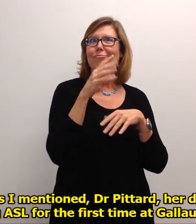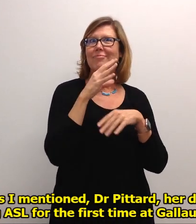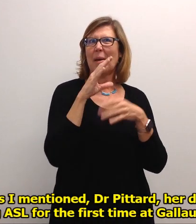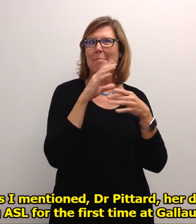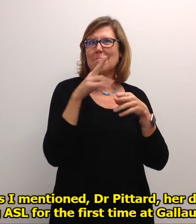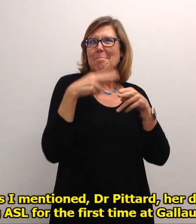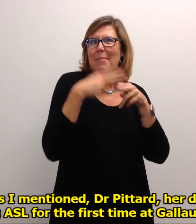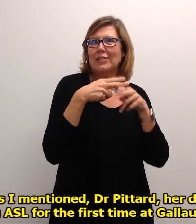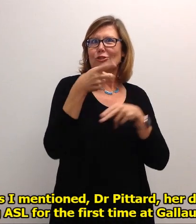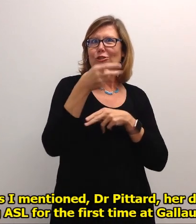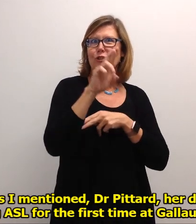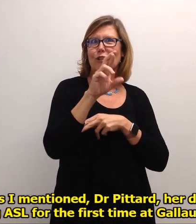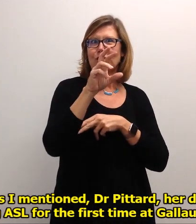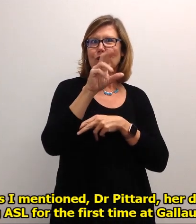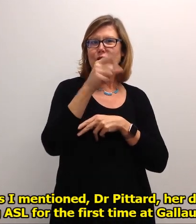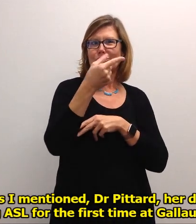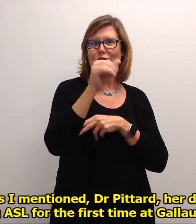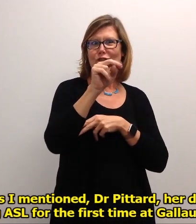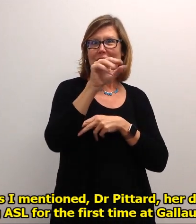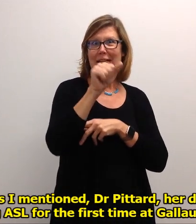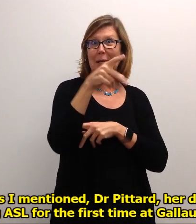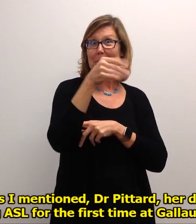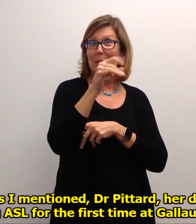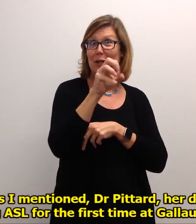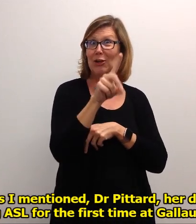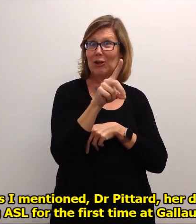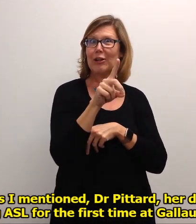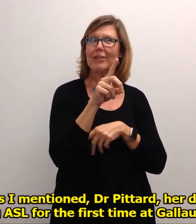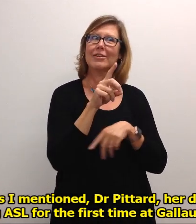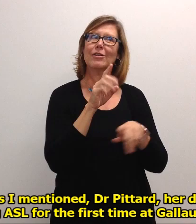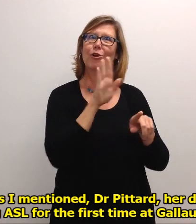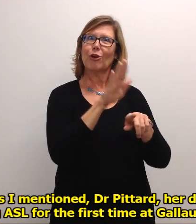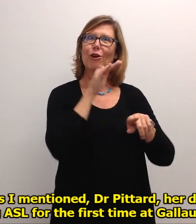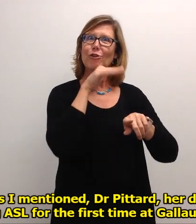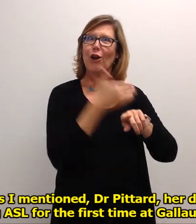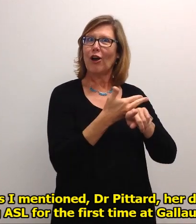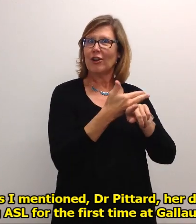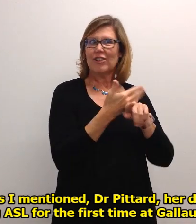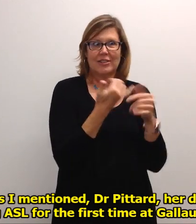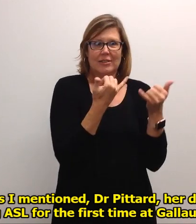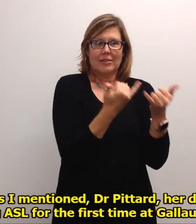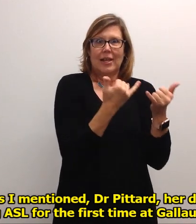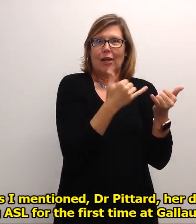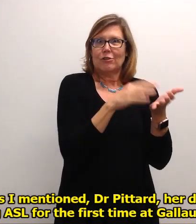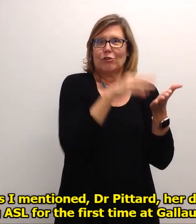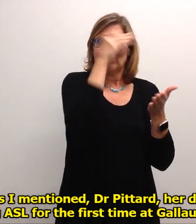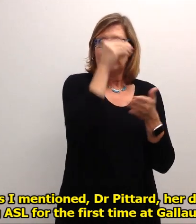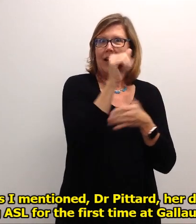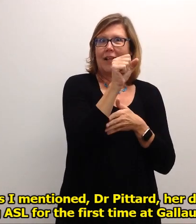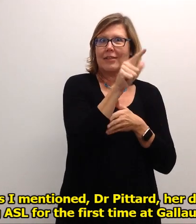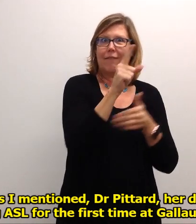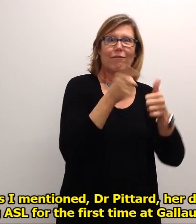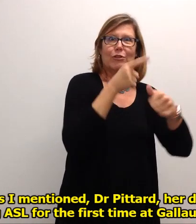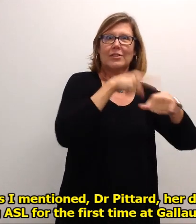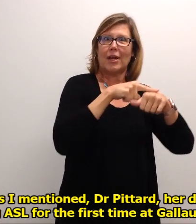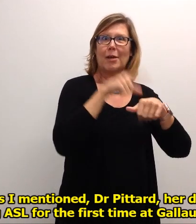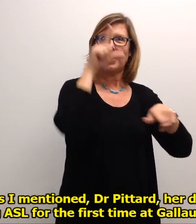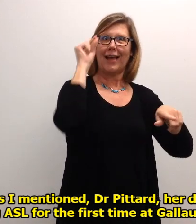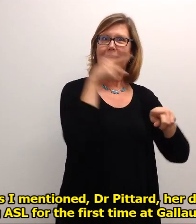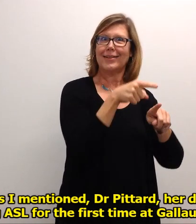people, as I mentioned, Dr. Pittard, her daughter is now learning ASL